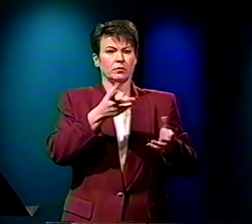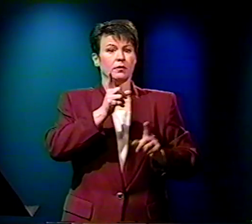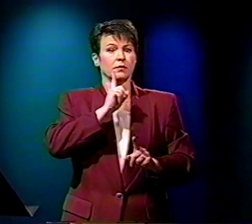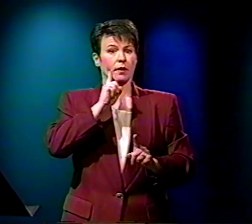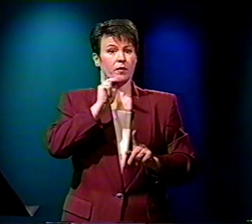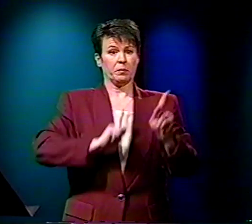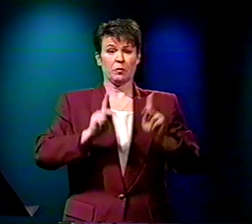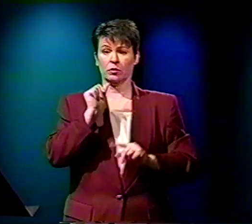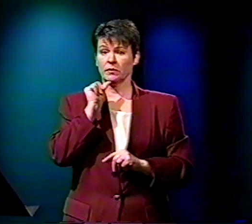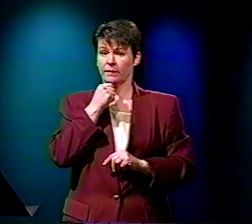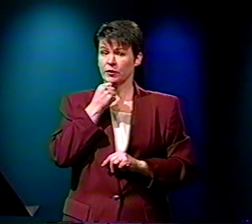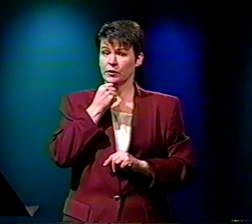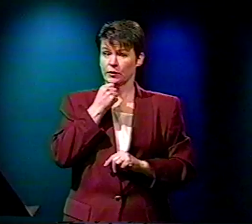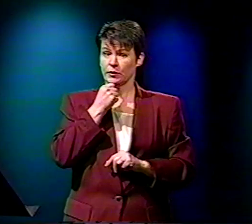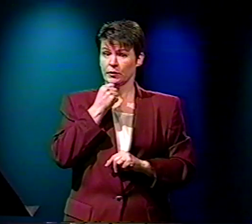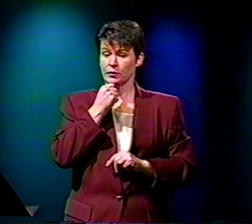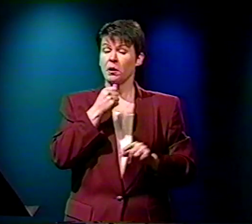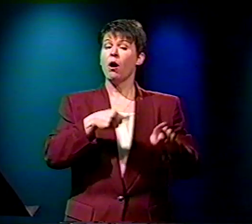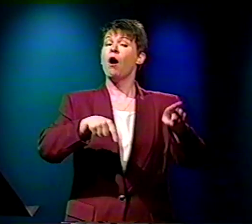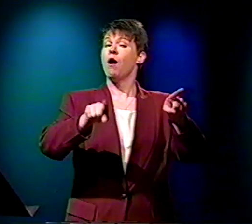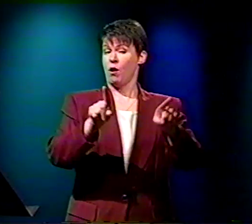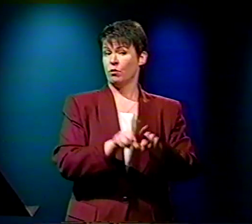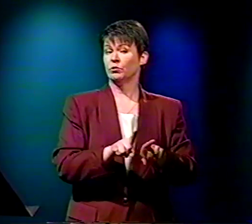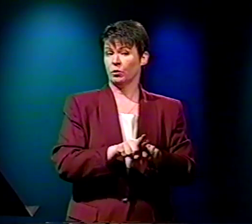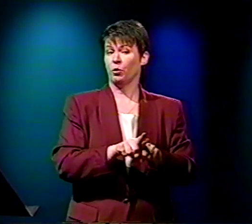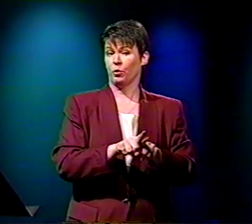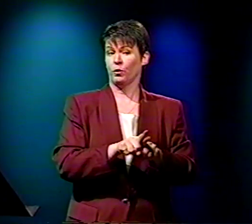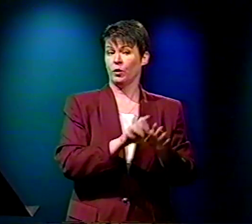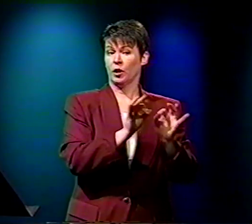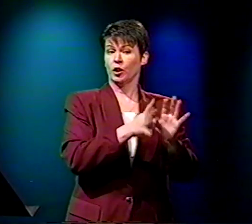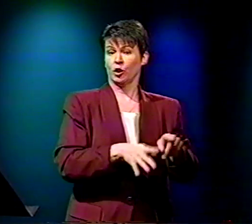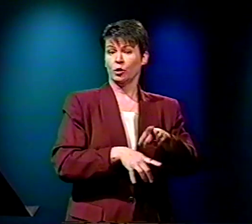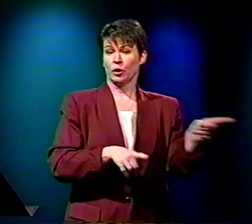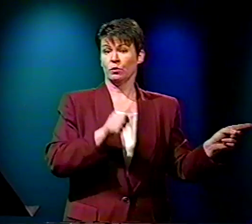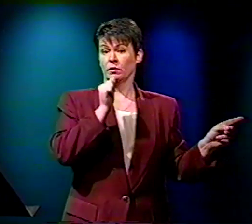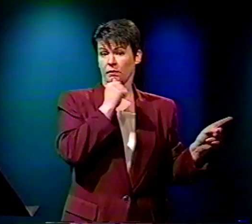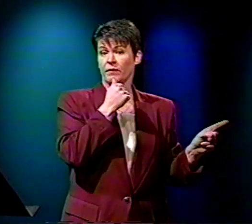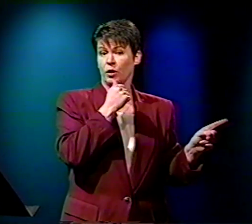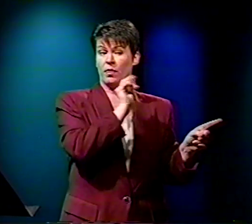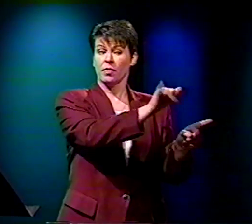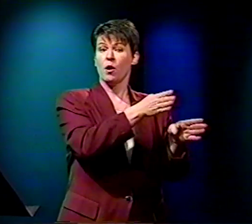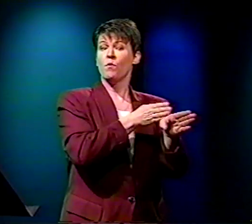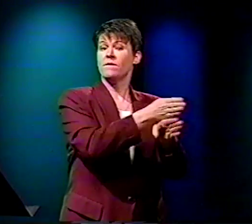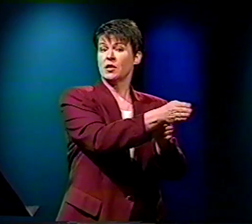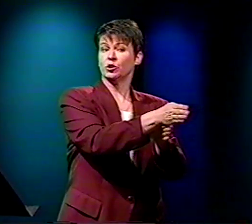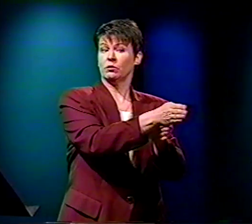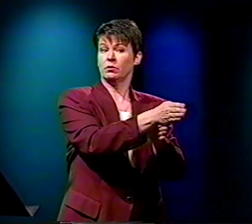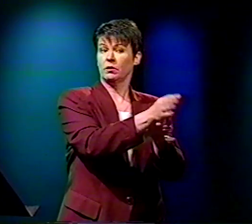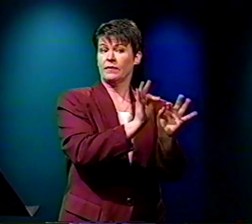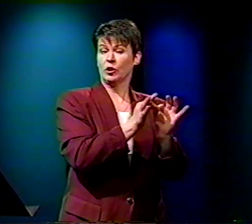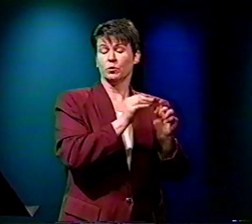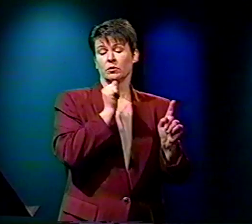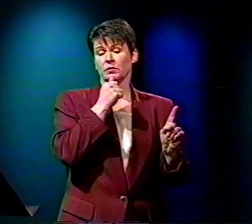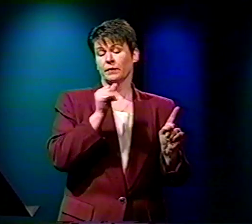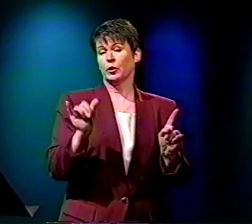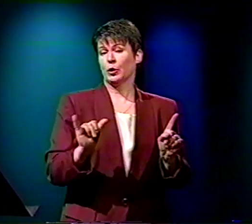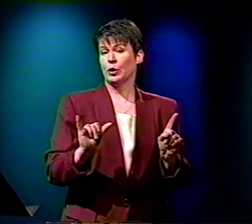So this can very much cause deaf people a great deal of suffering. But interpreters also suffer. The profession of